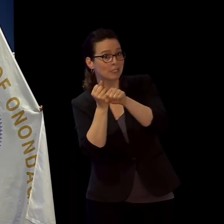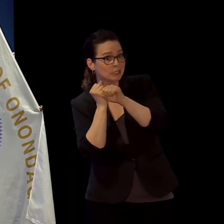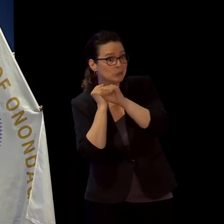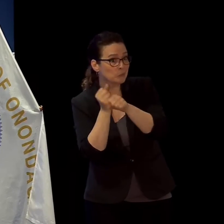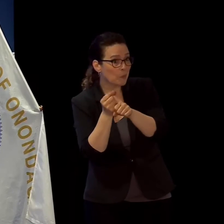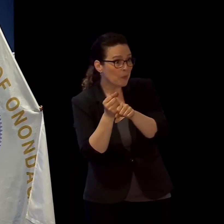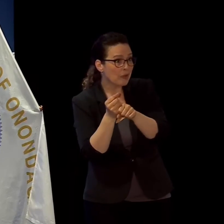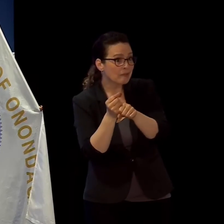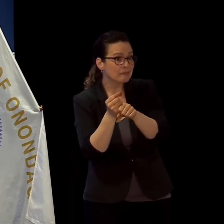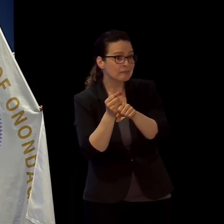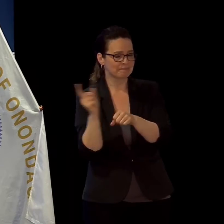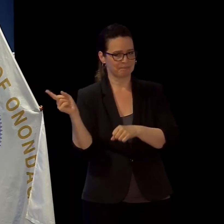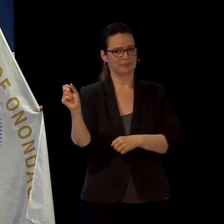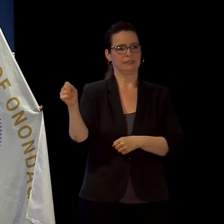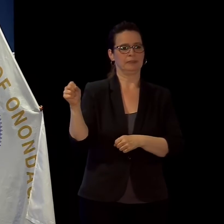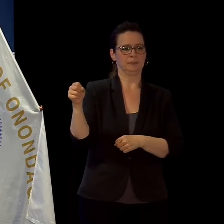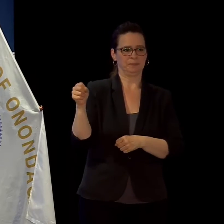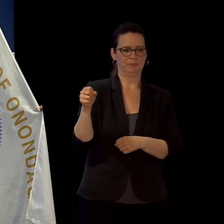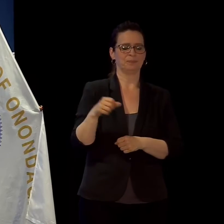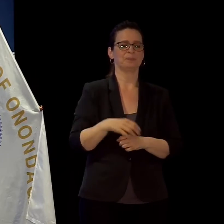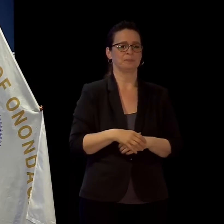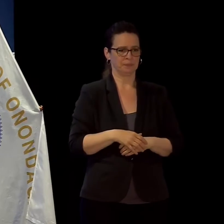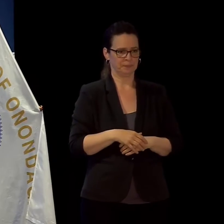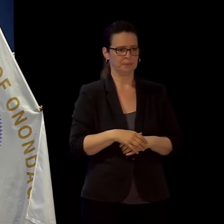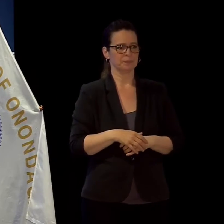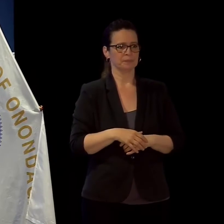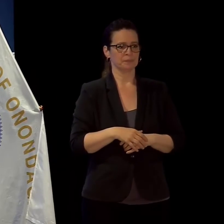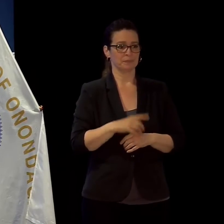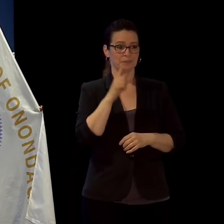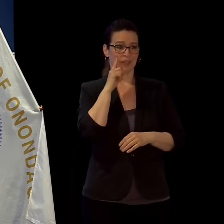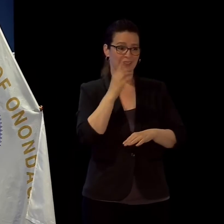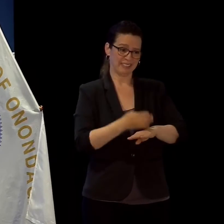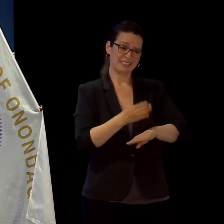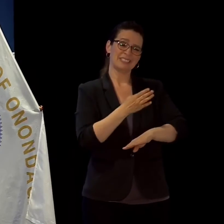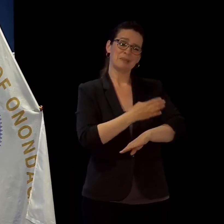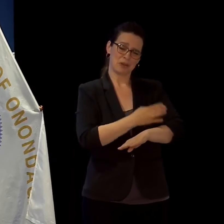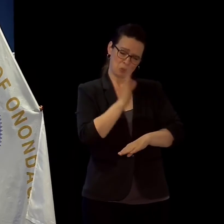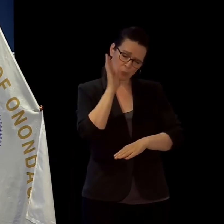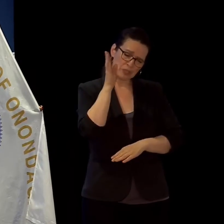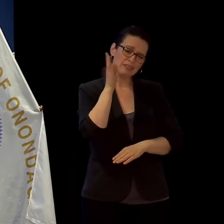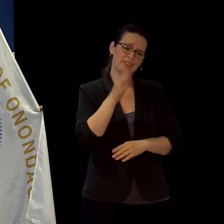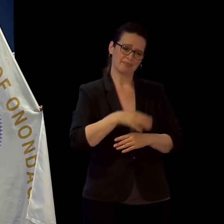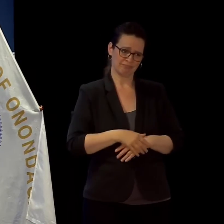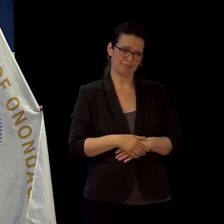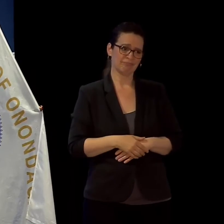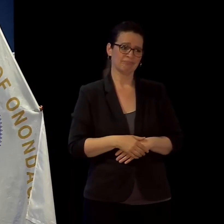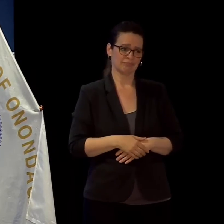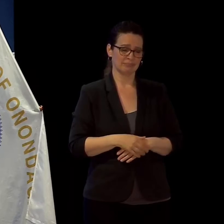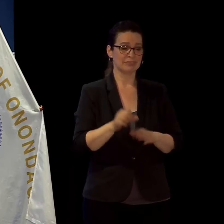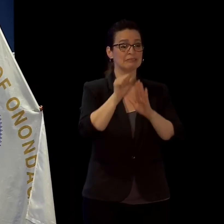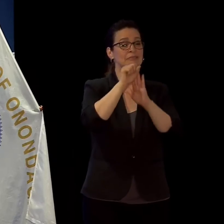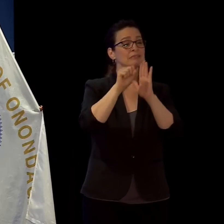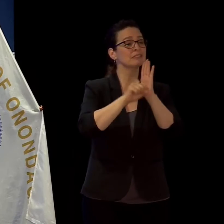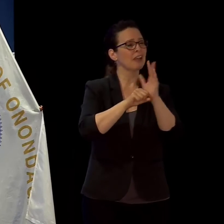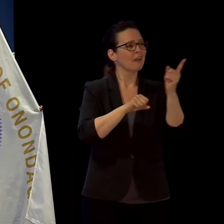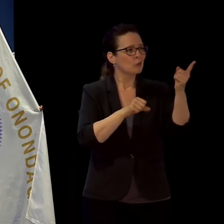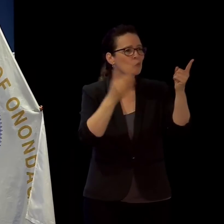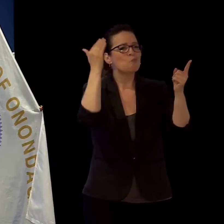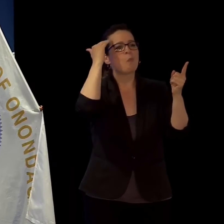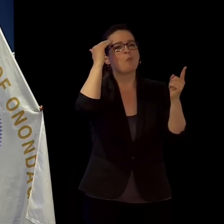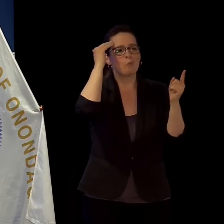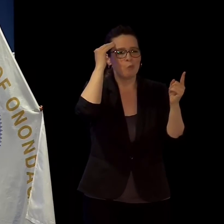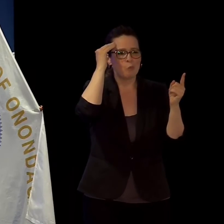think what we'll see, I think it's going to just get better, Tim. The state knows